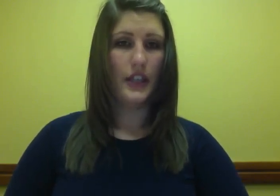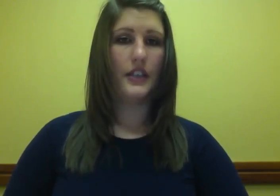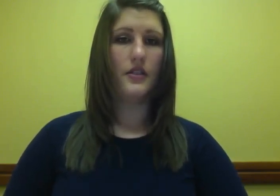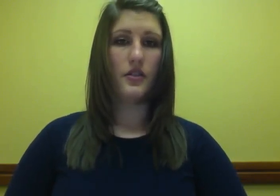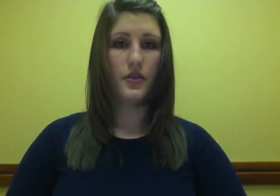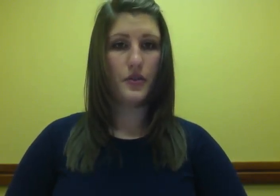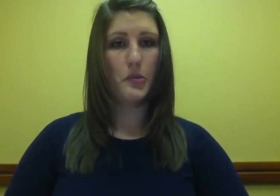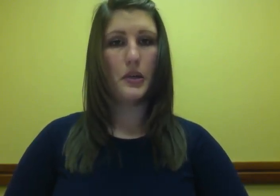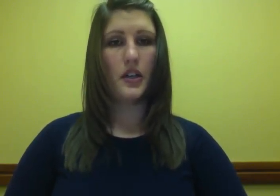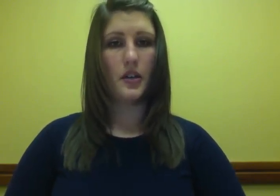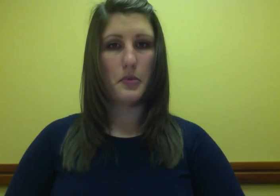Yes, sirree, Bob.